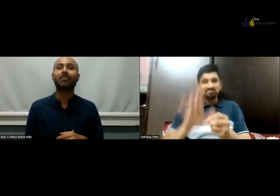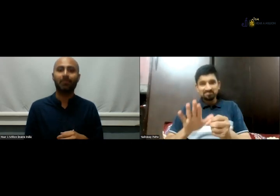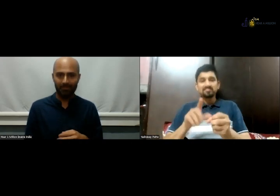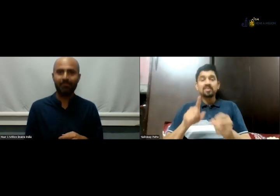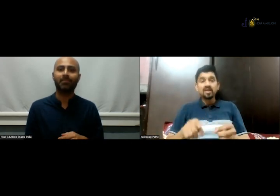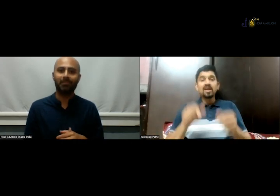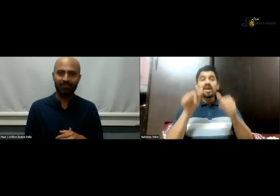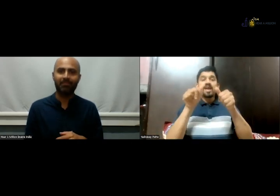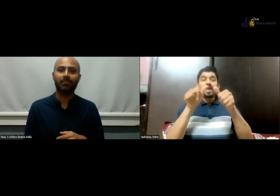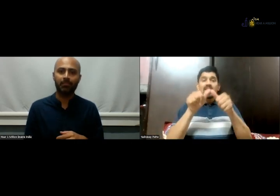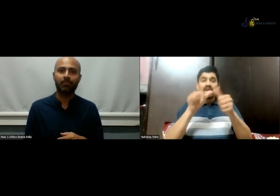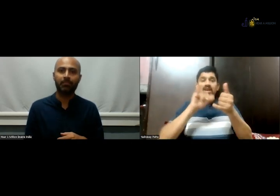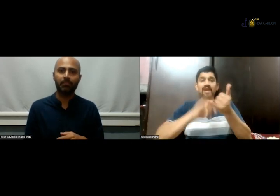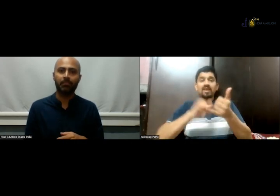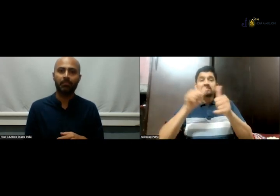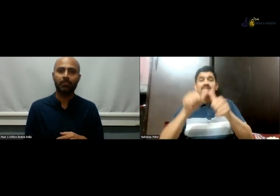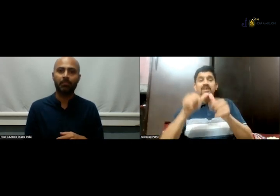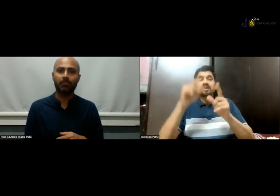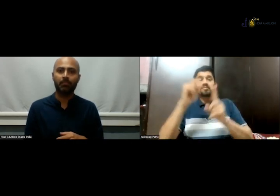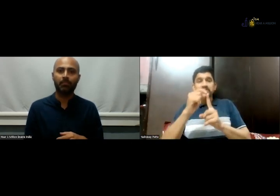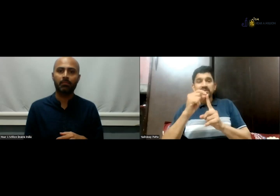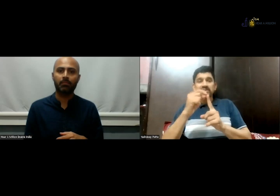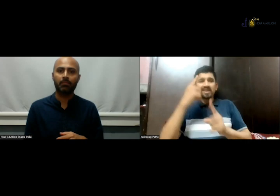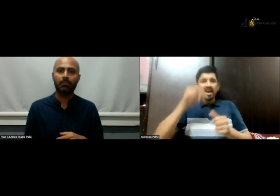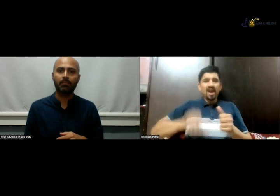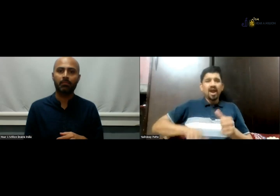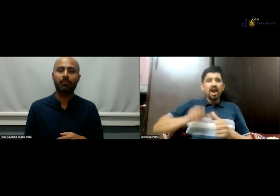legal services. So Sudamni